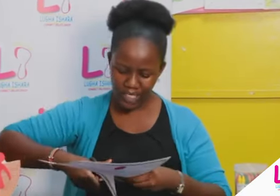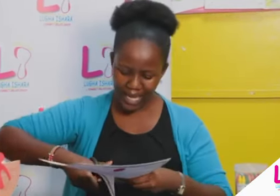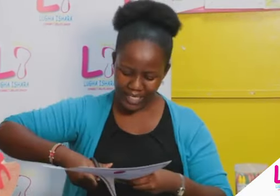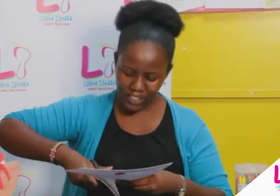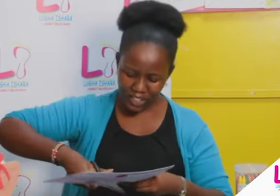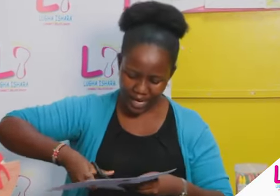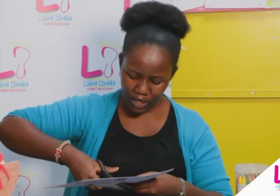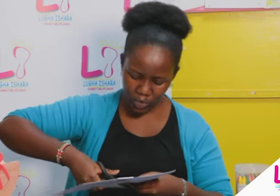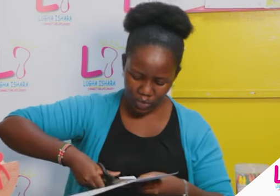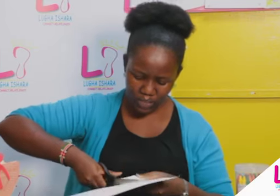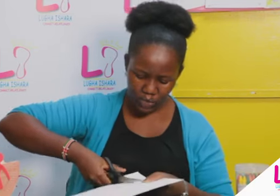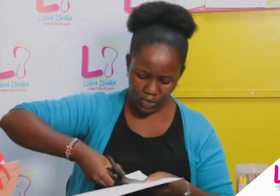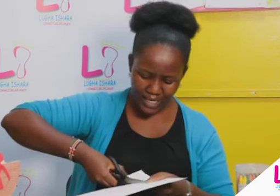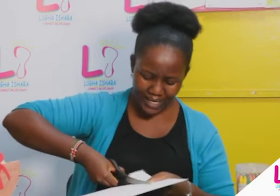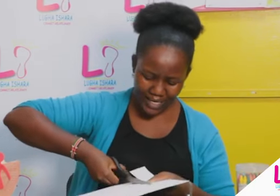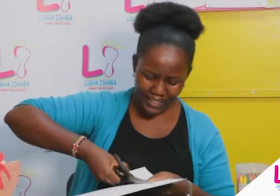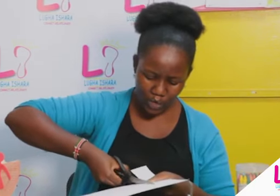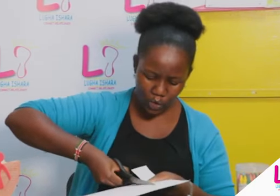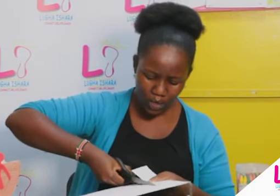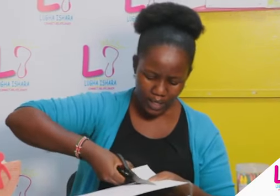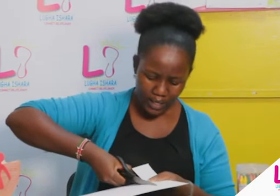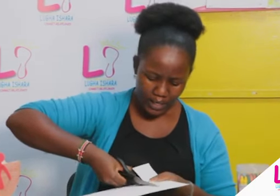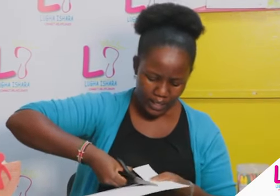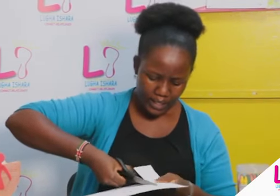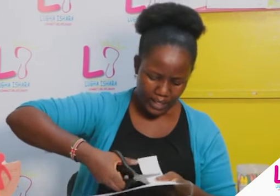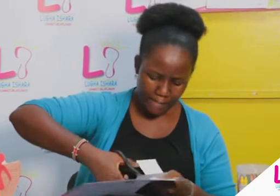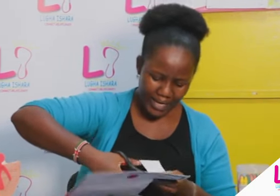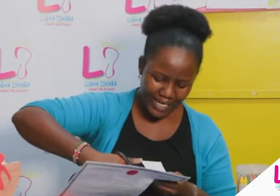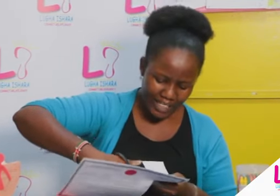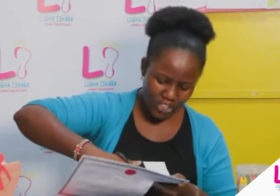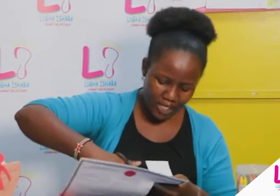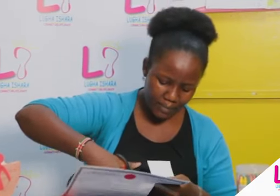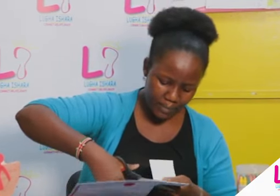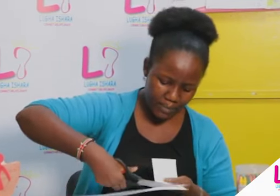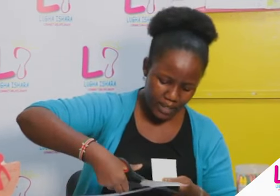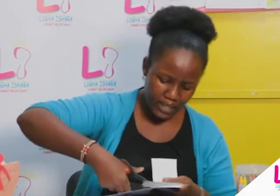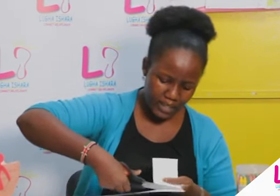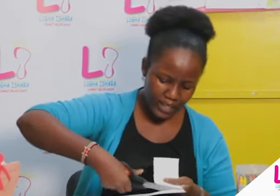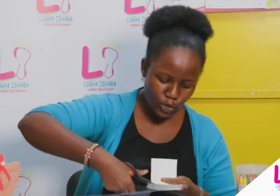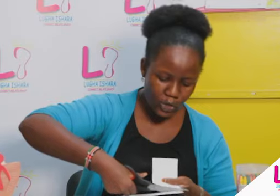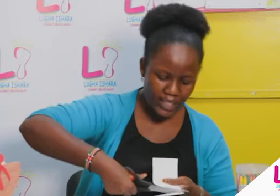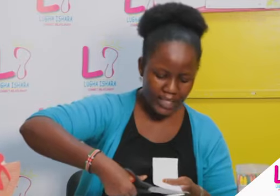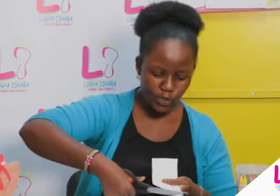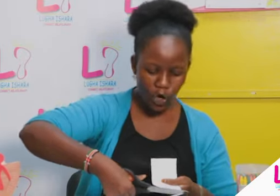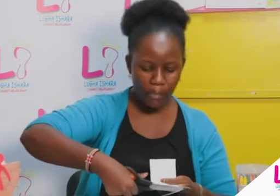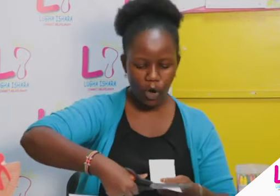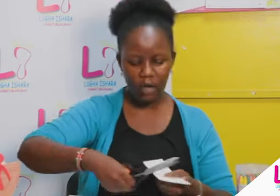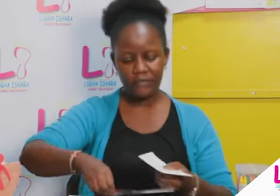a triangle, it's not a rectangle, but a shape that looks like the top